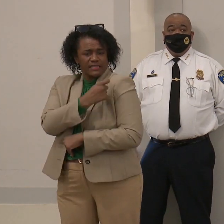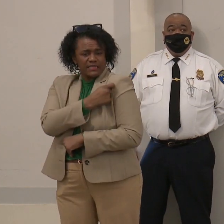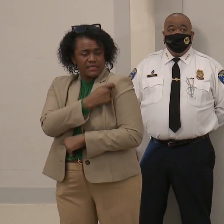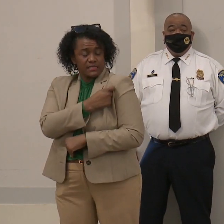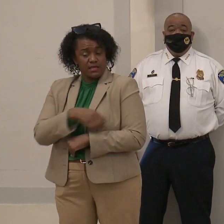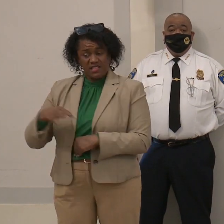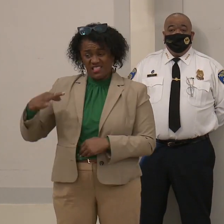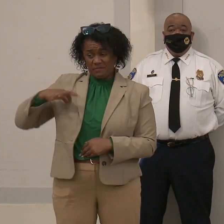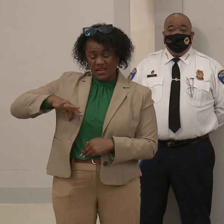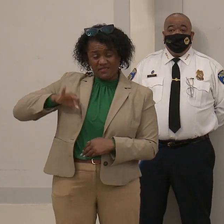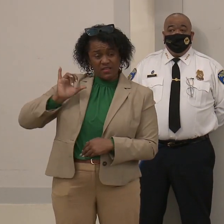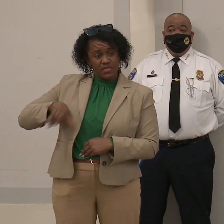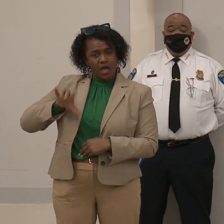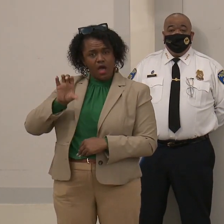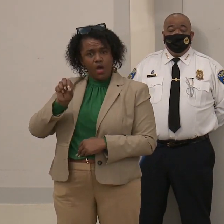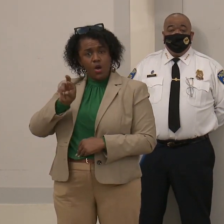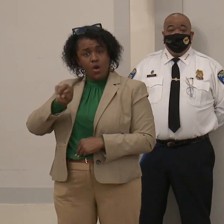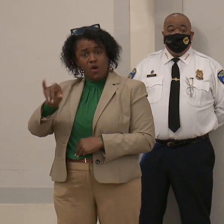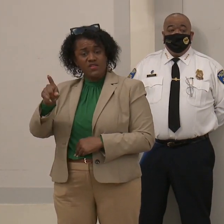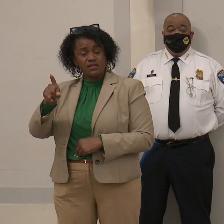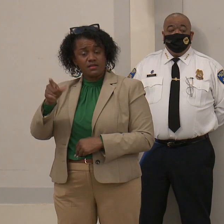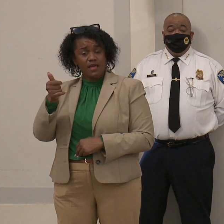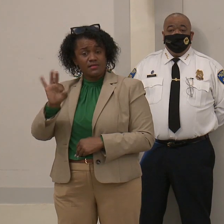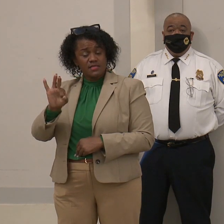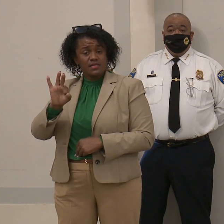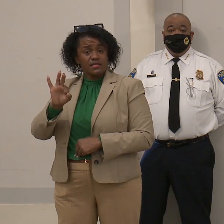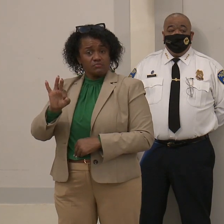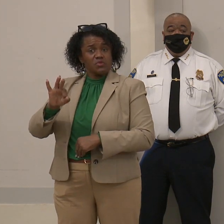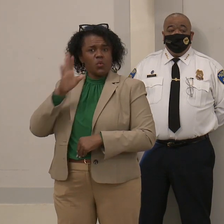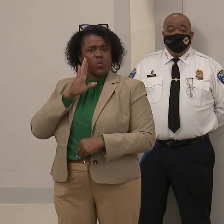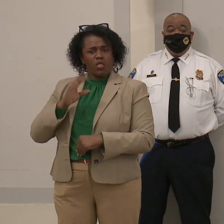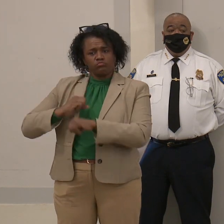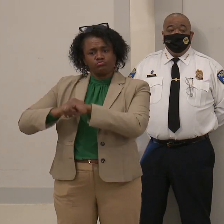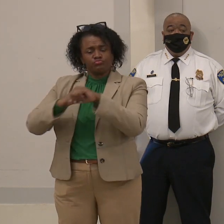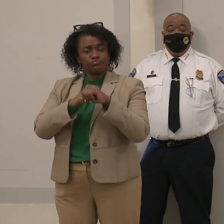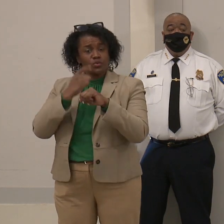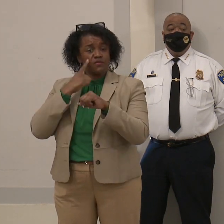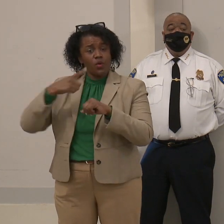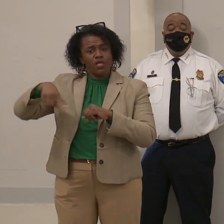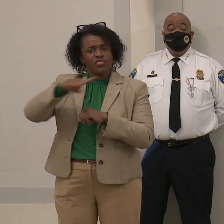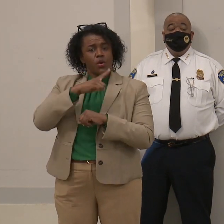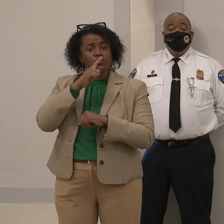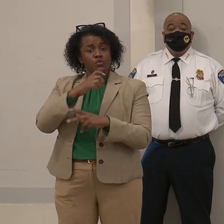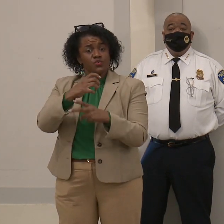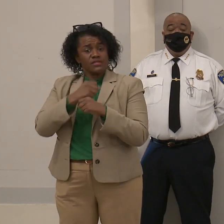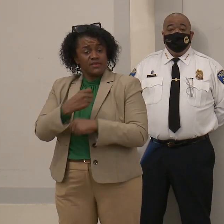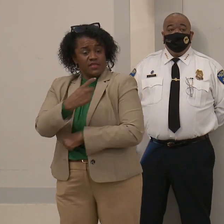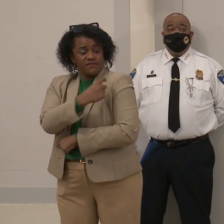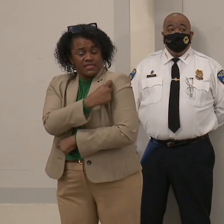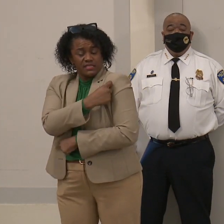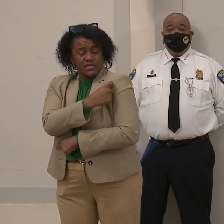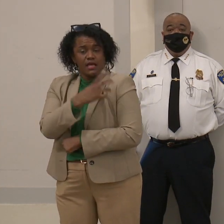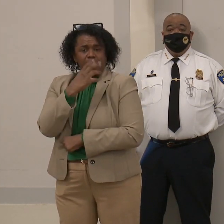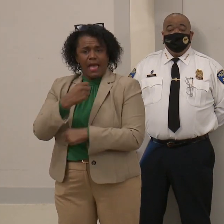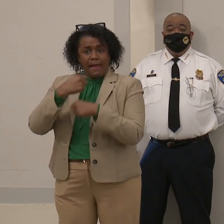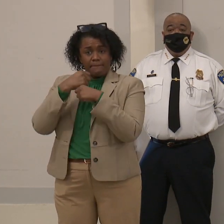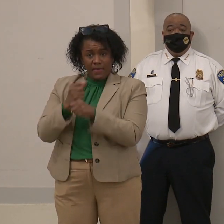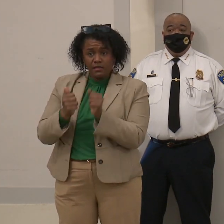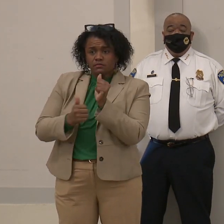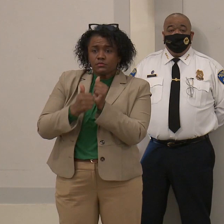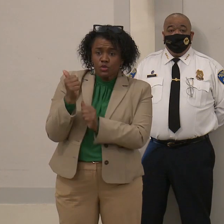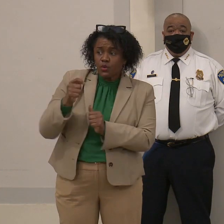The benefit of the COVID-19 vaccine is to provide protection to those that receive it and to create a majority